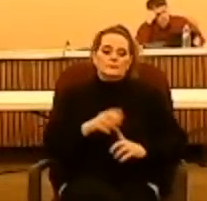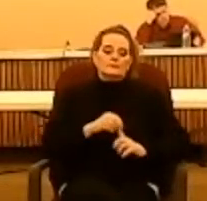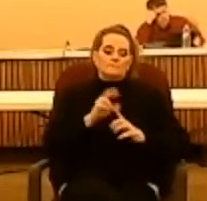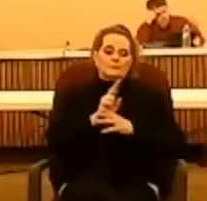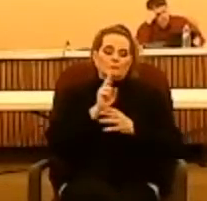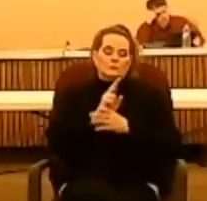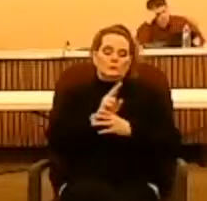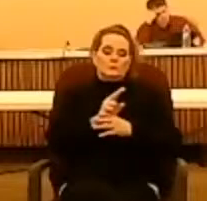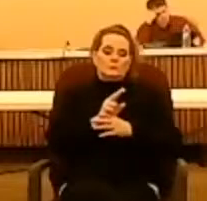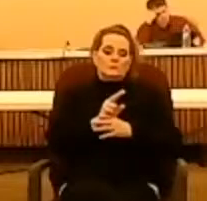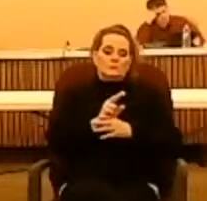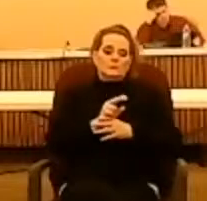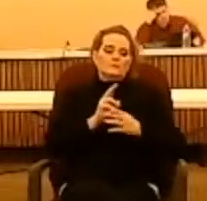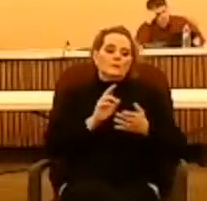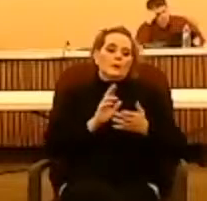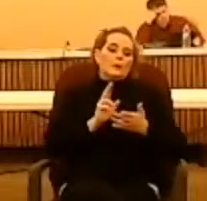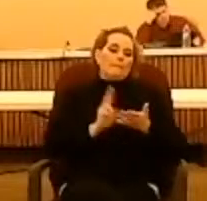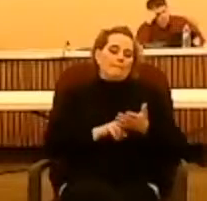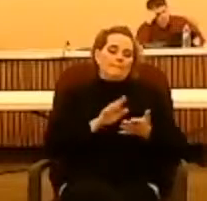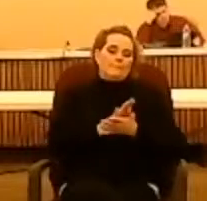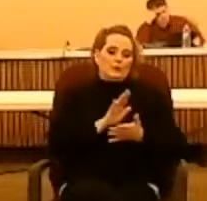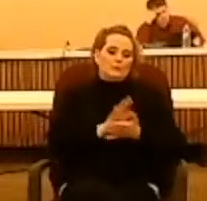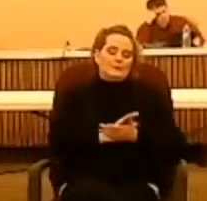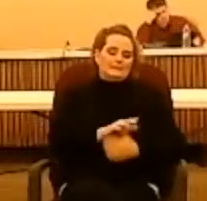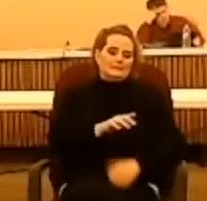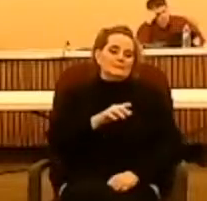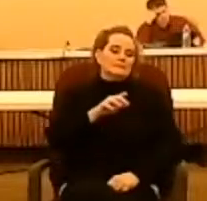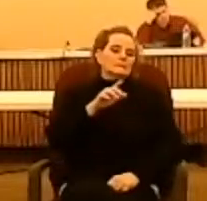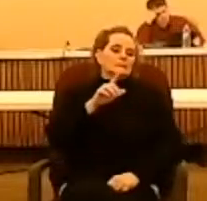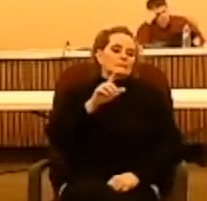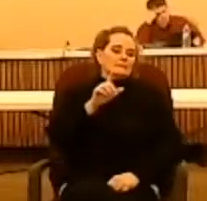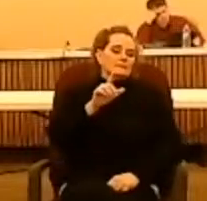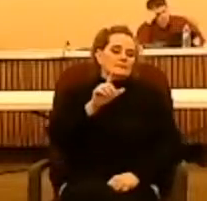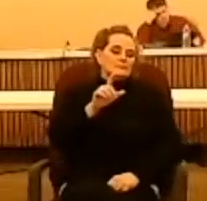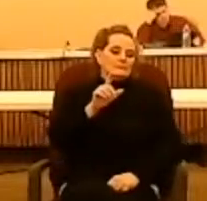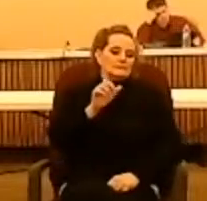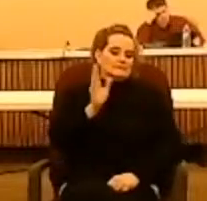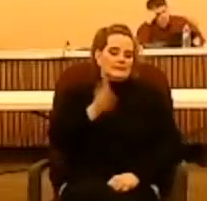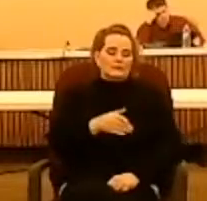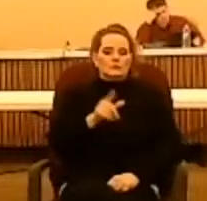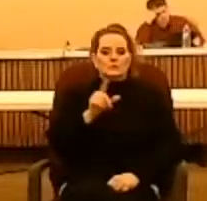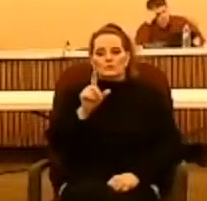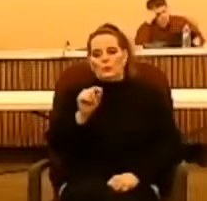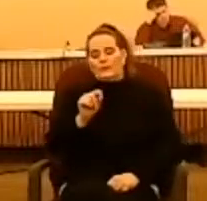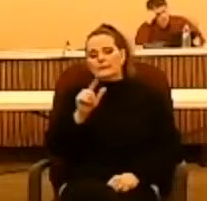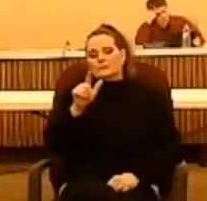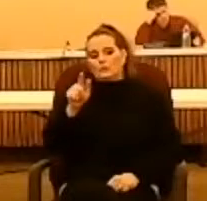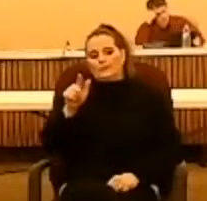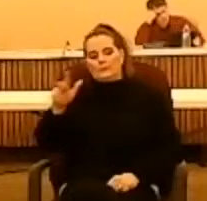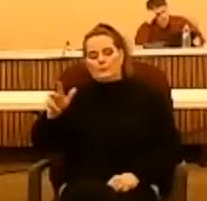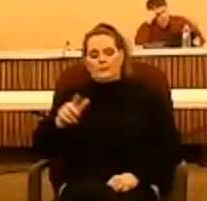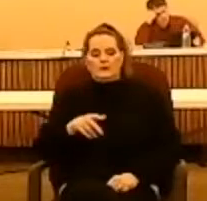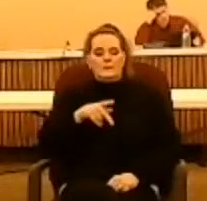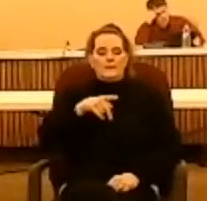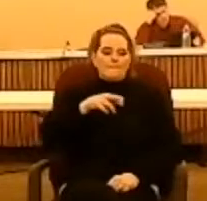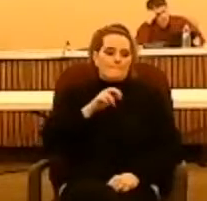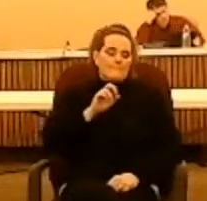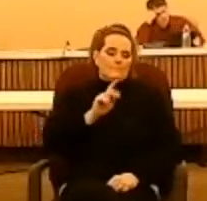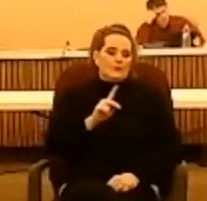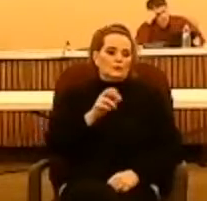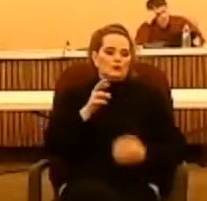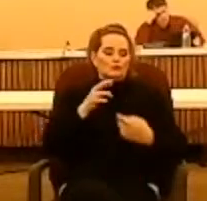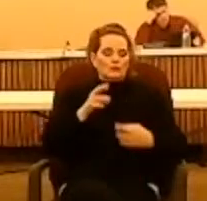permit application number 2020-23 for Riverton Parcel E, Park Grove Realty, to construct